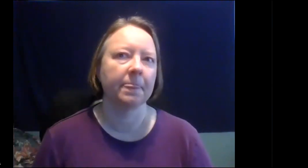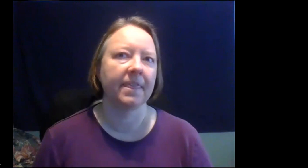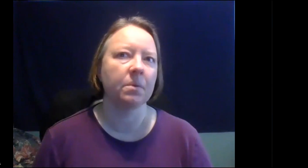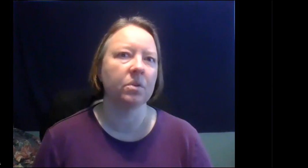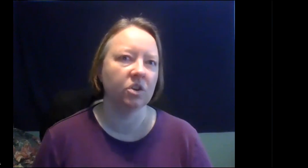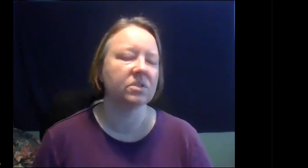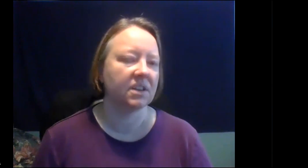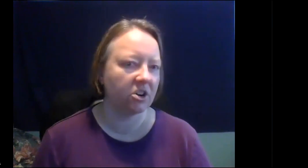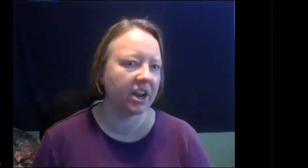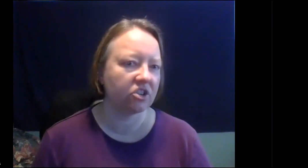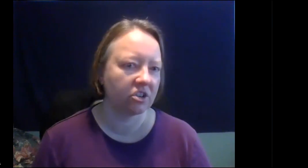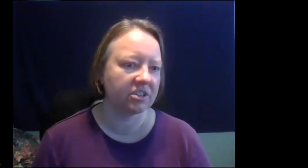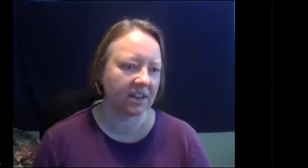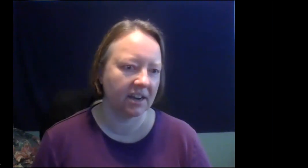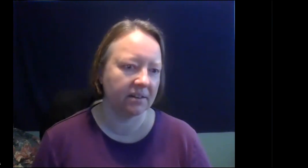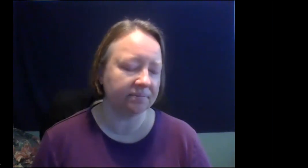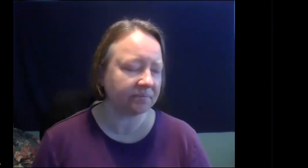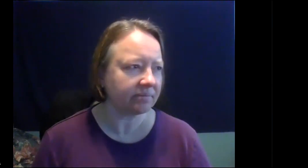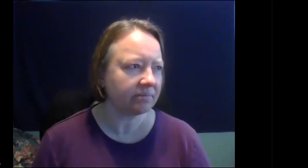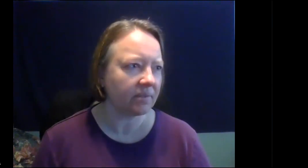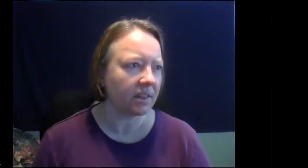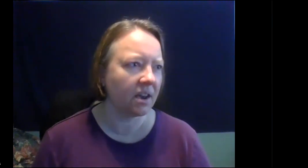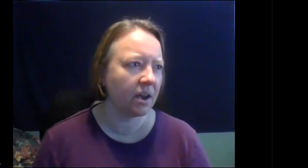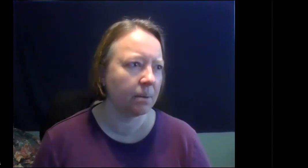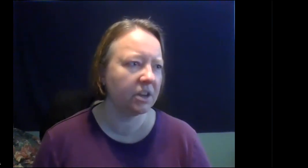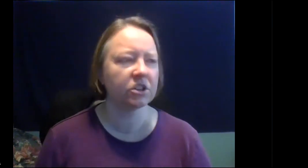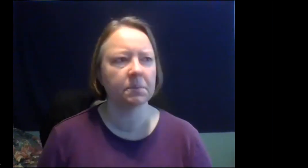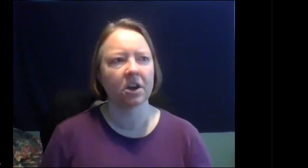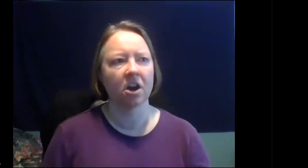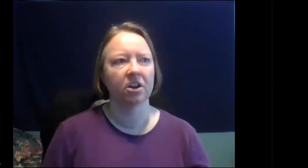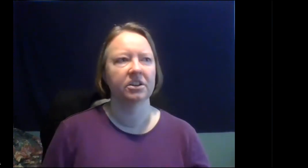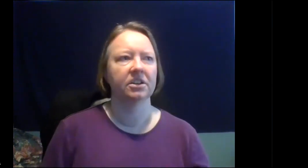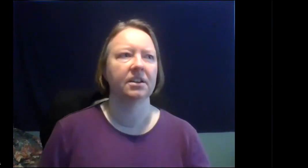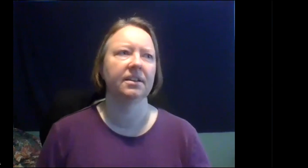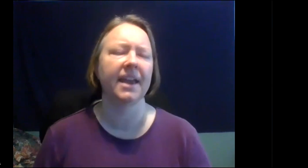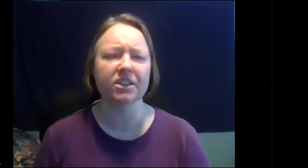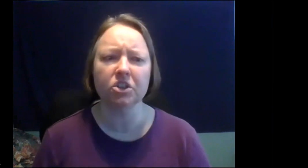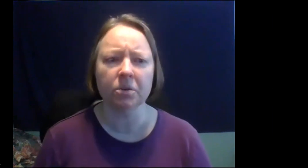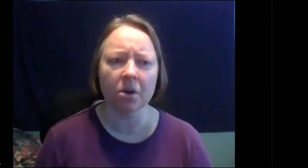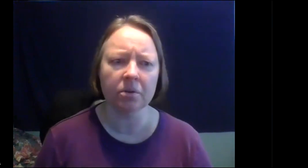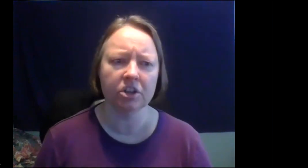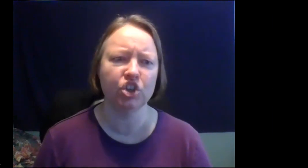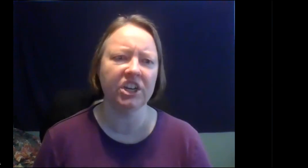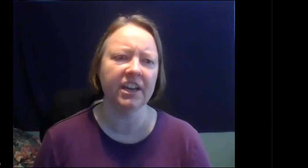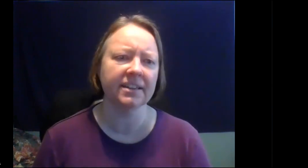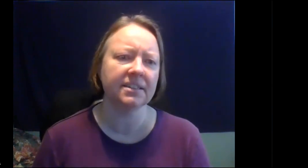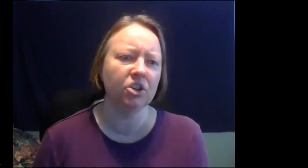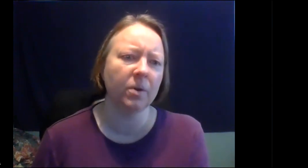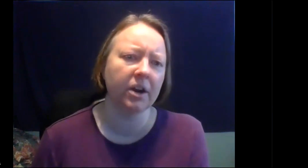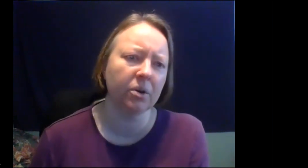They will use an international sign. It used to be called Gestuno,